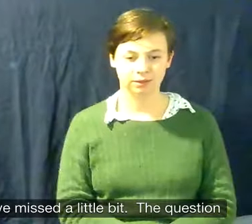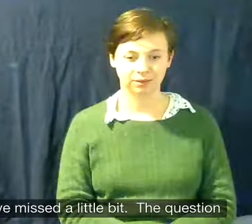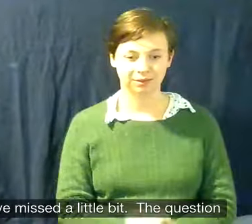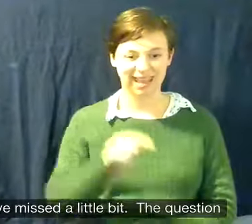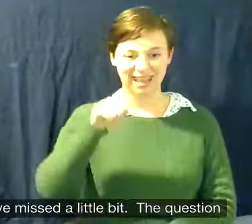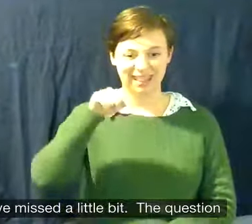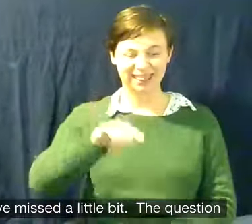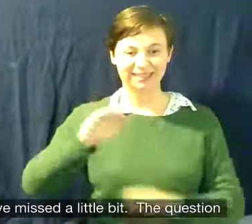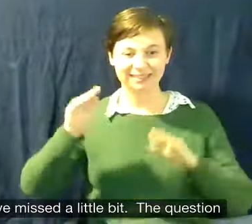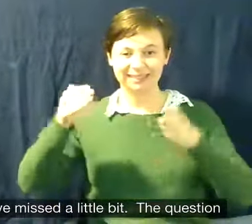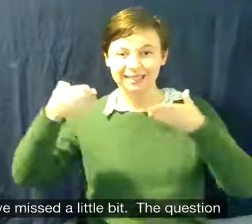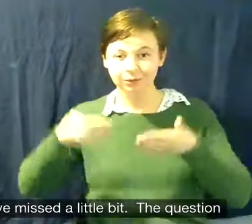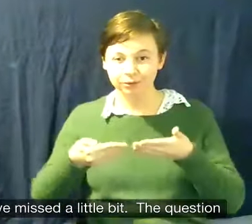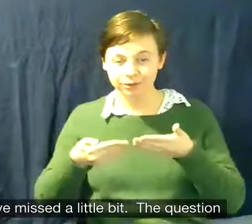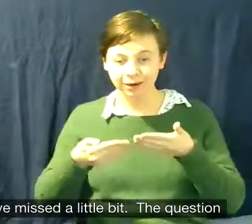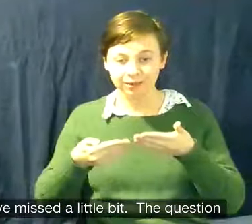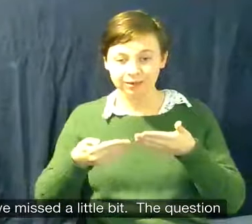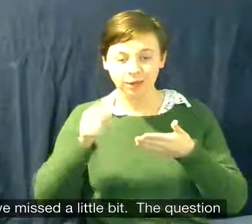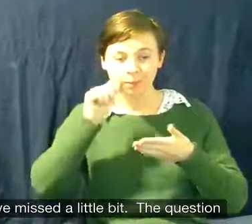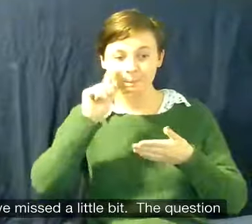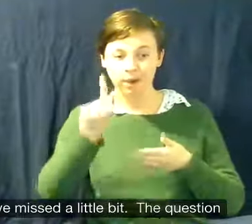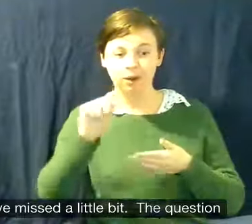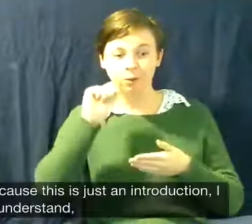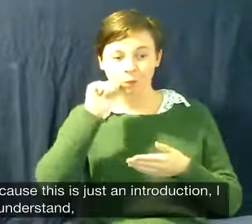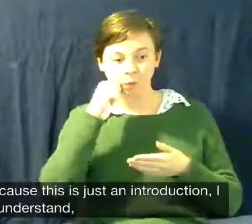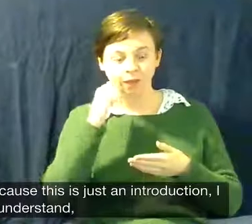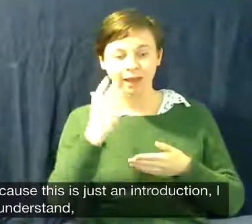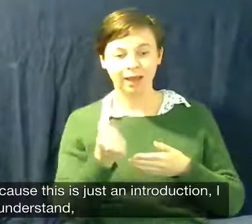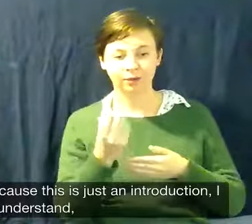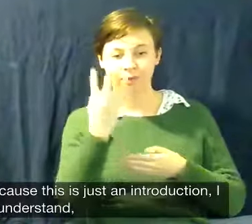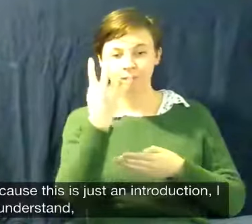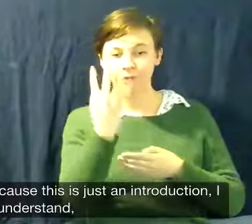introduction, I understand, and we're going to have 4